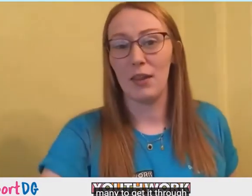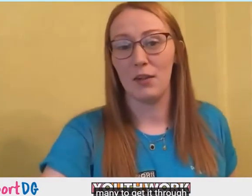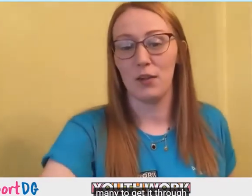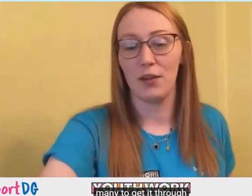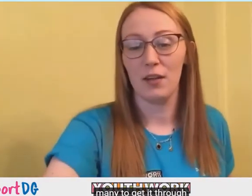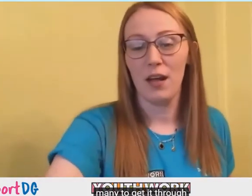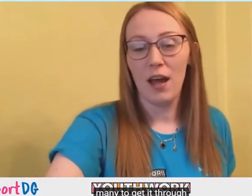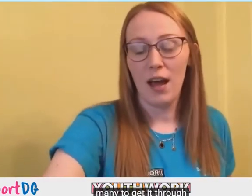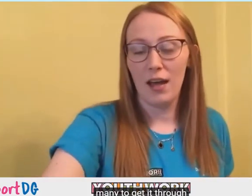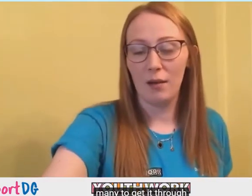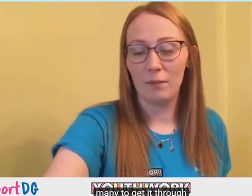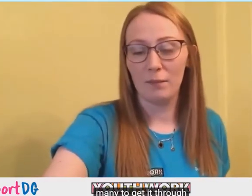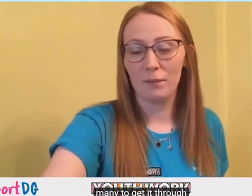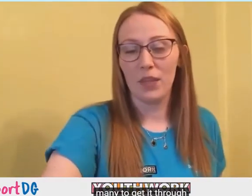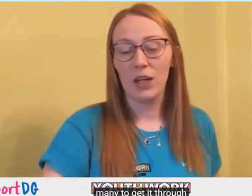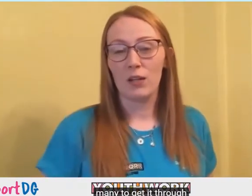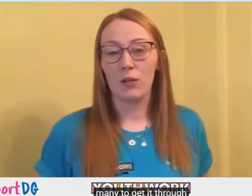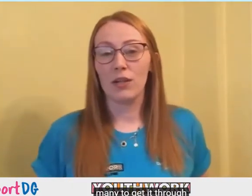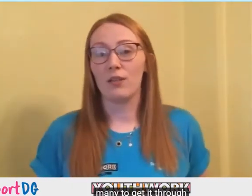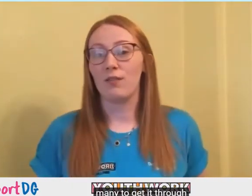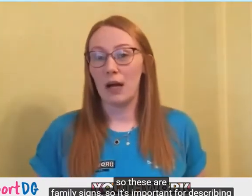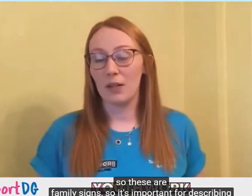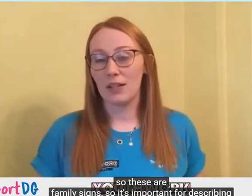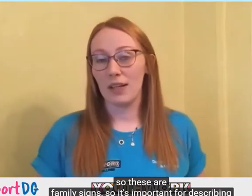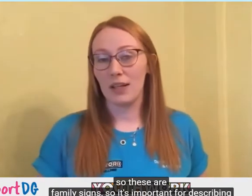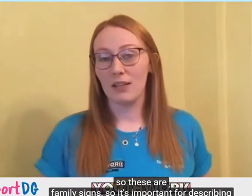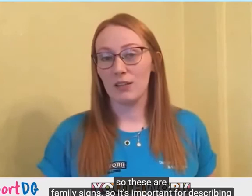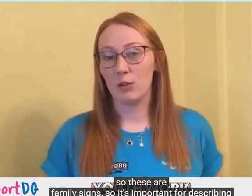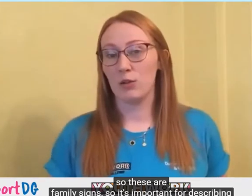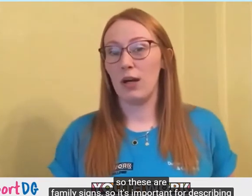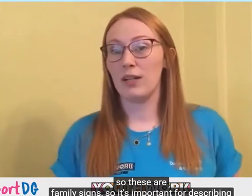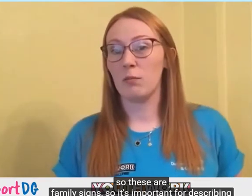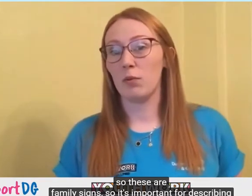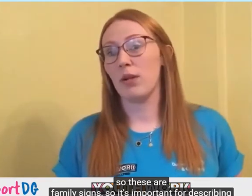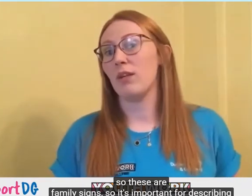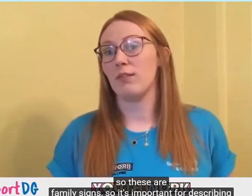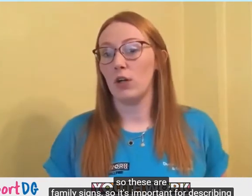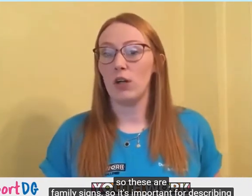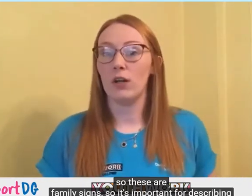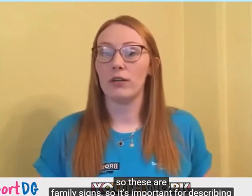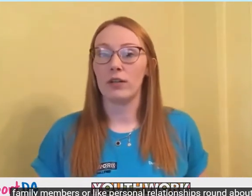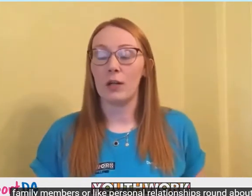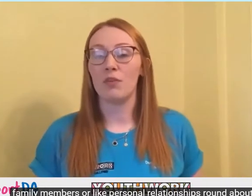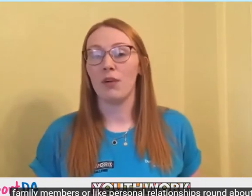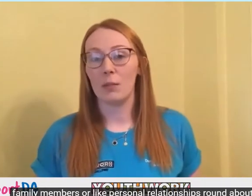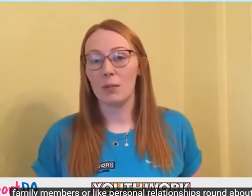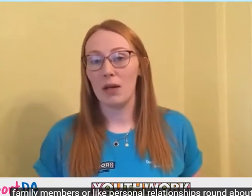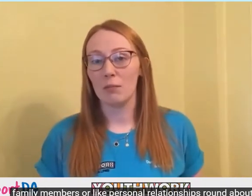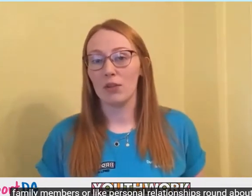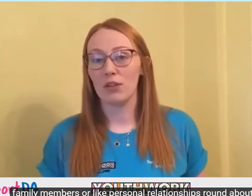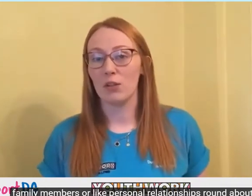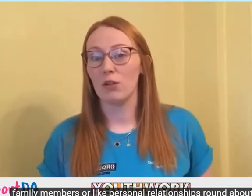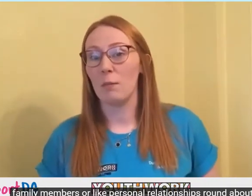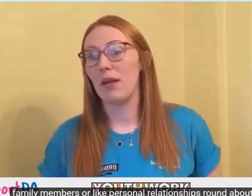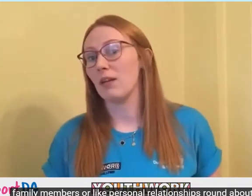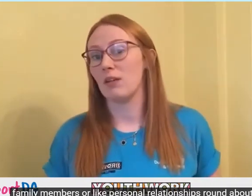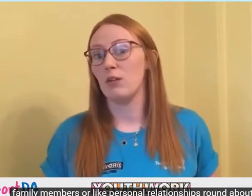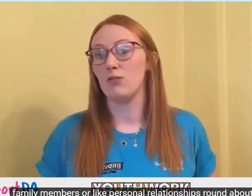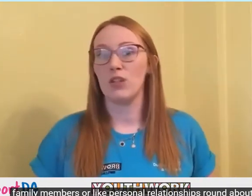through. So these are family signs, so it's important for describing family members or like personal